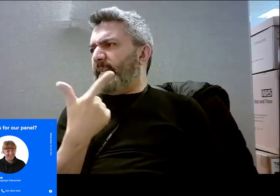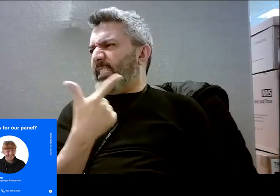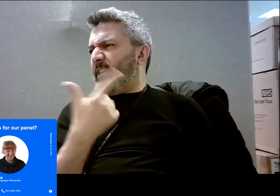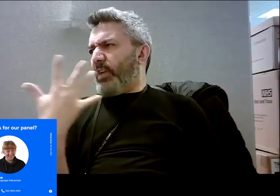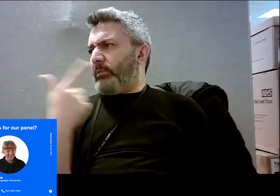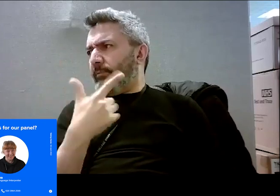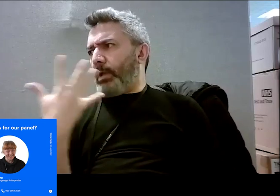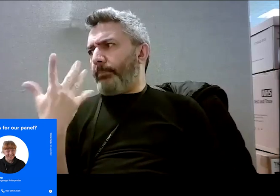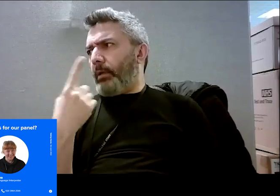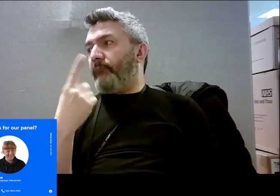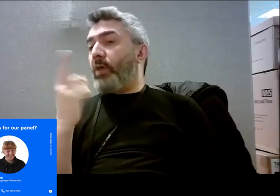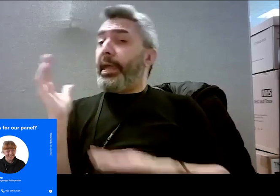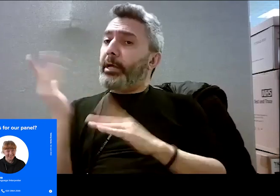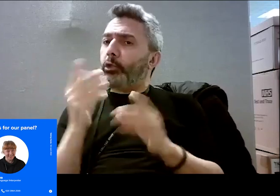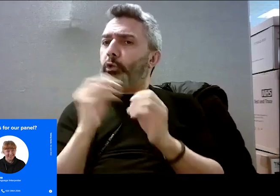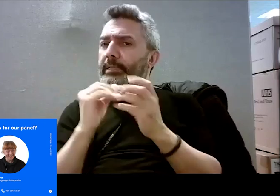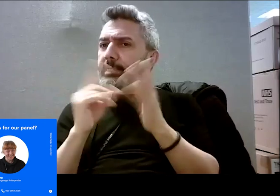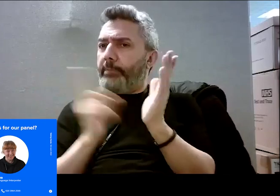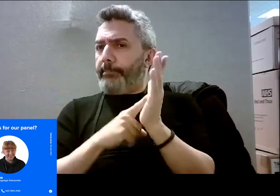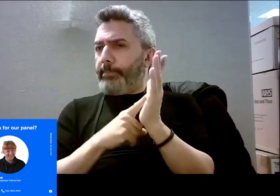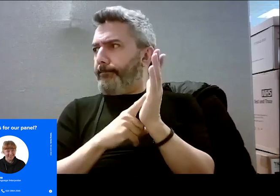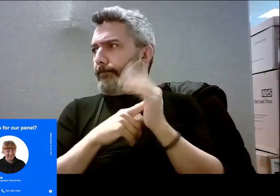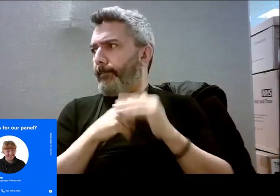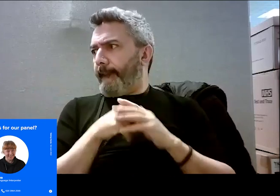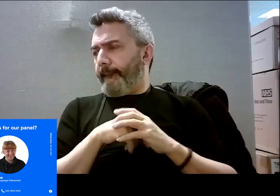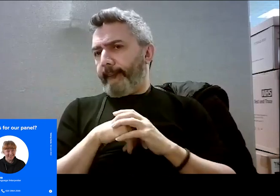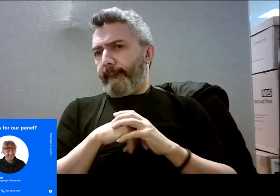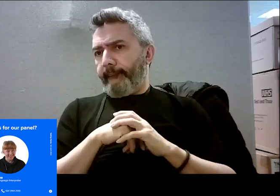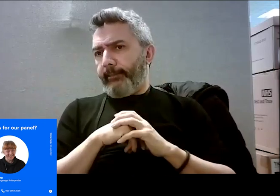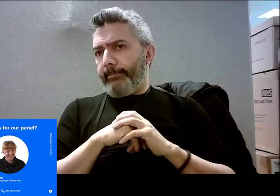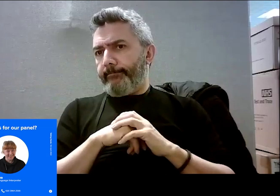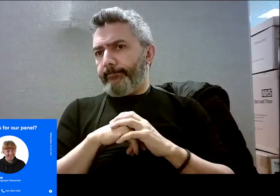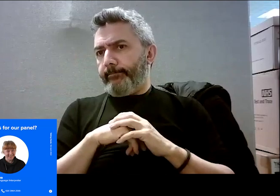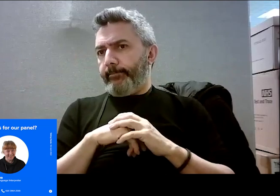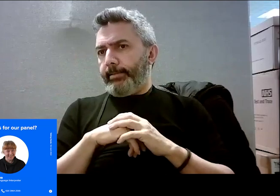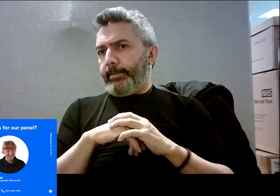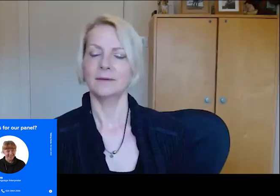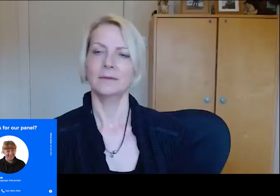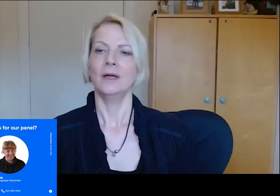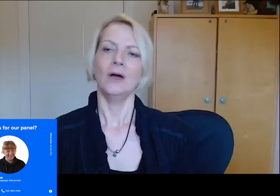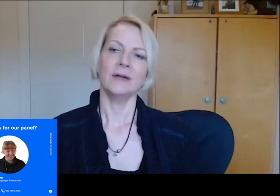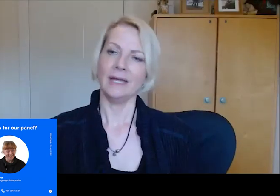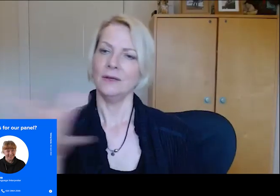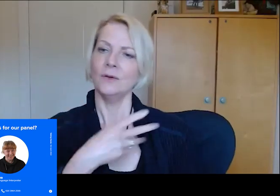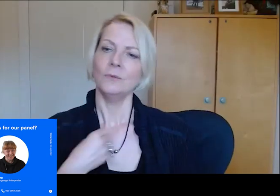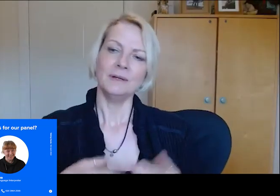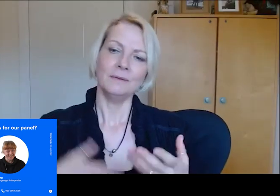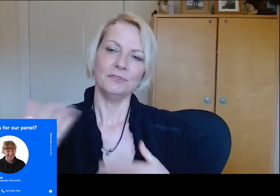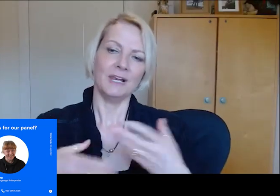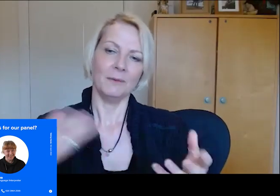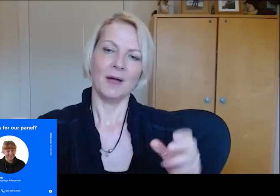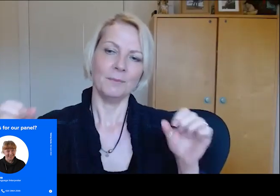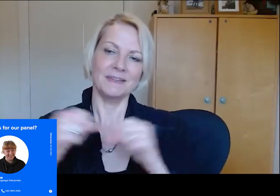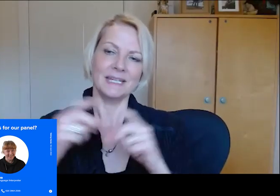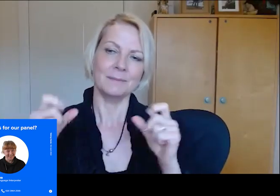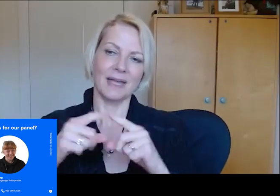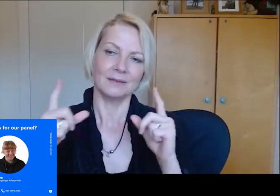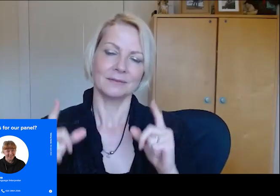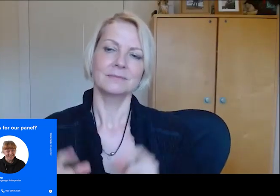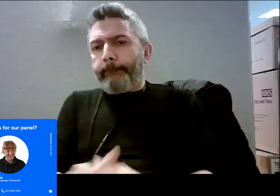for the 10 weeks, 72, 75 for the 10-week course if you're working. Okay, we will follow up with an The email. other one's a little